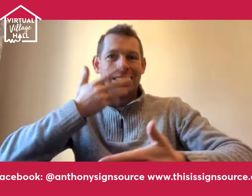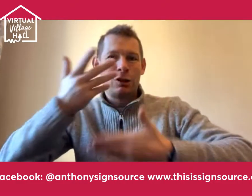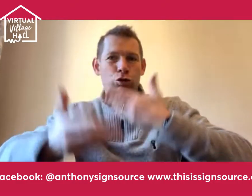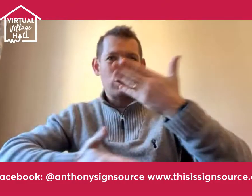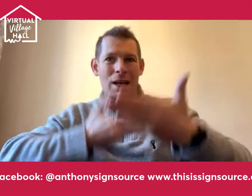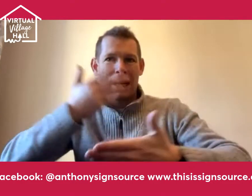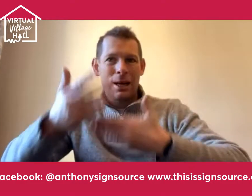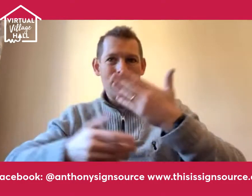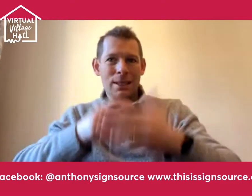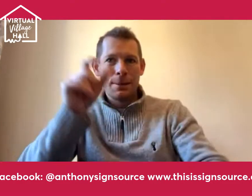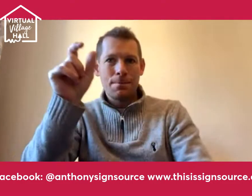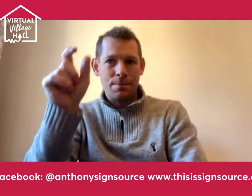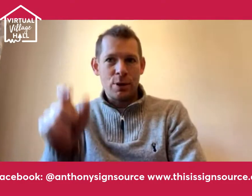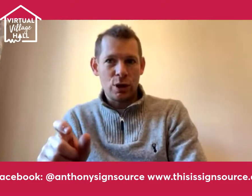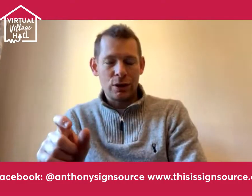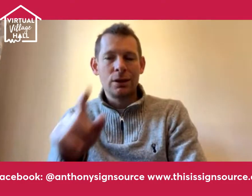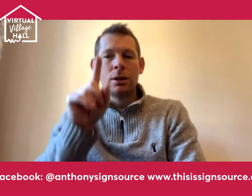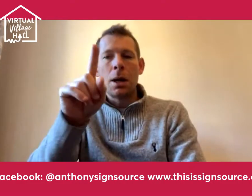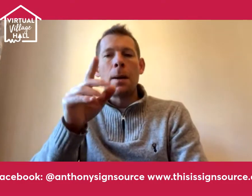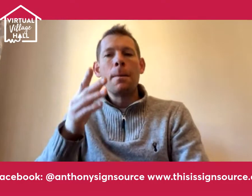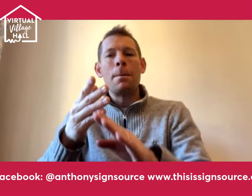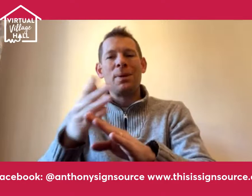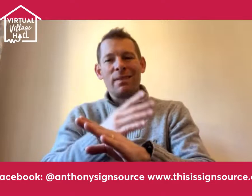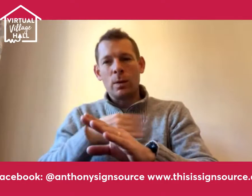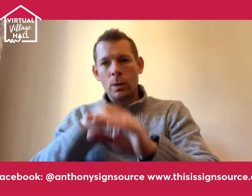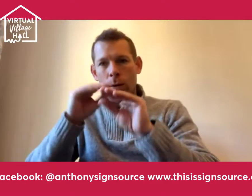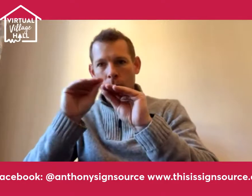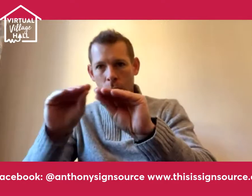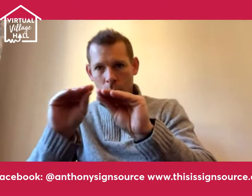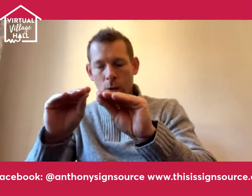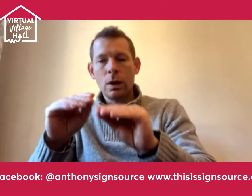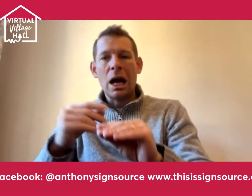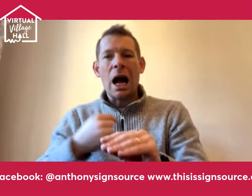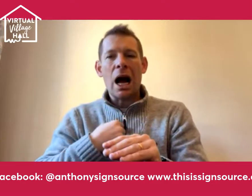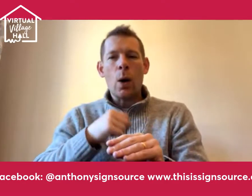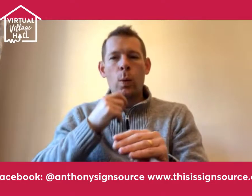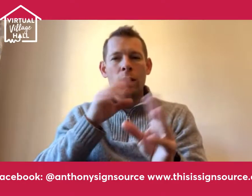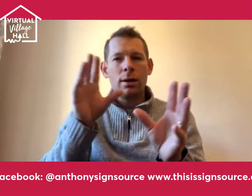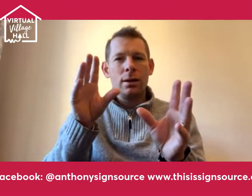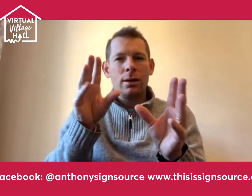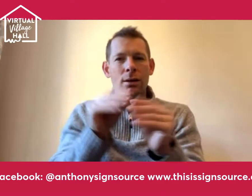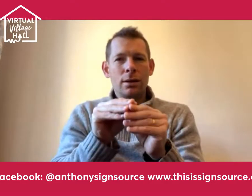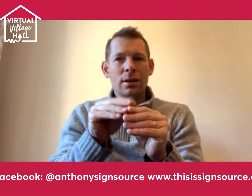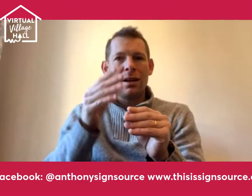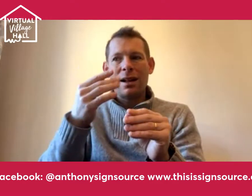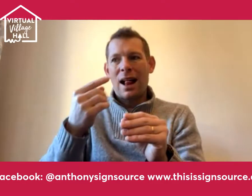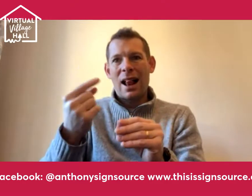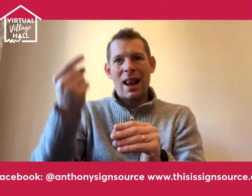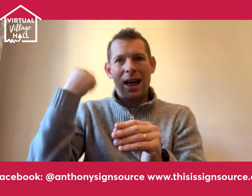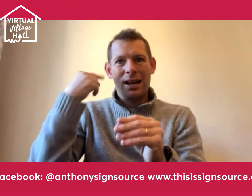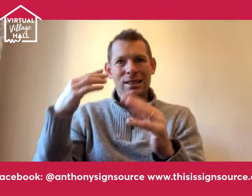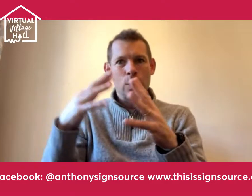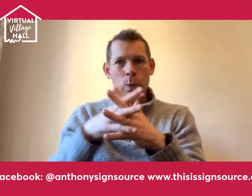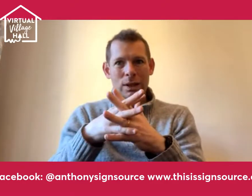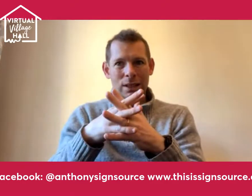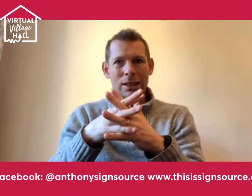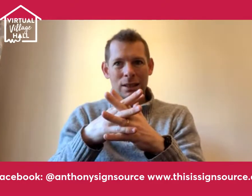Okay, so let's start teaching you how to describe a person. But first of all, let